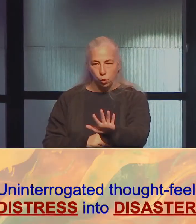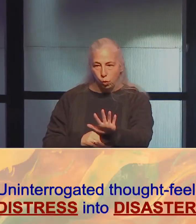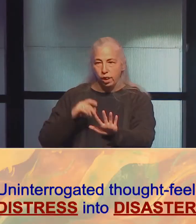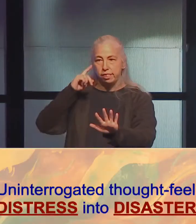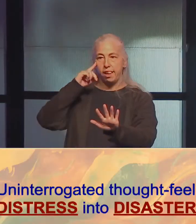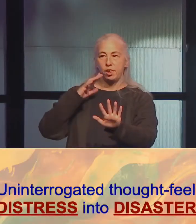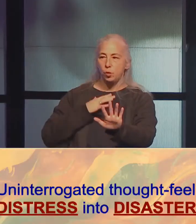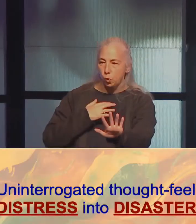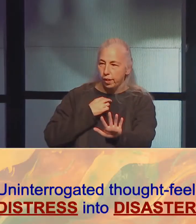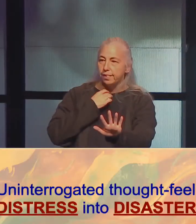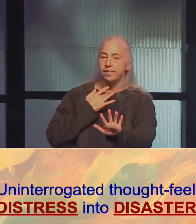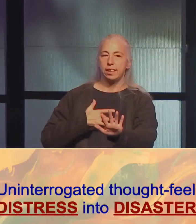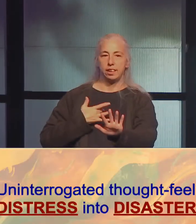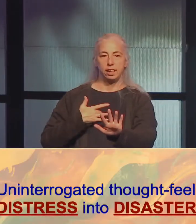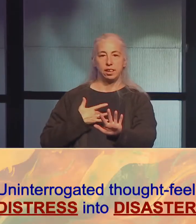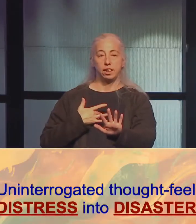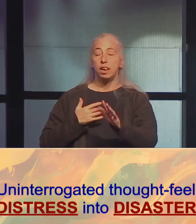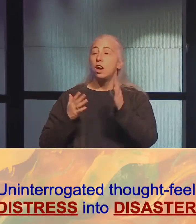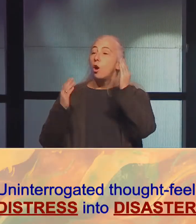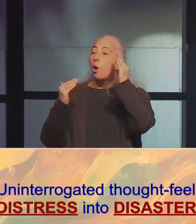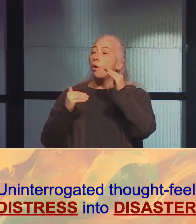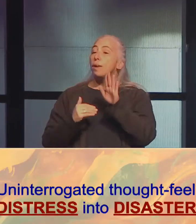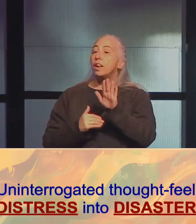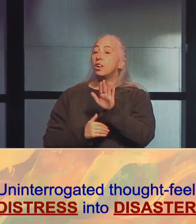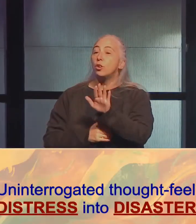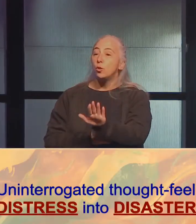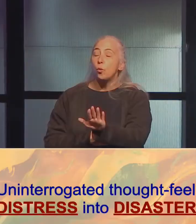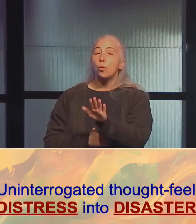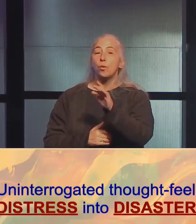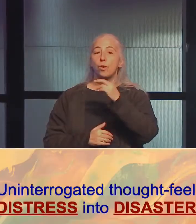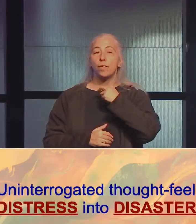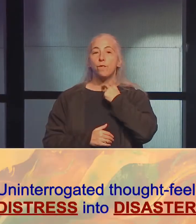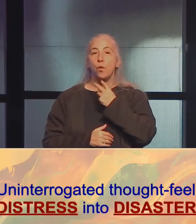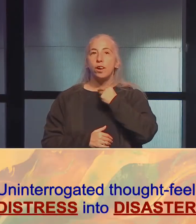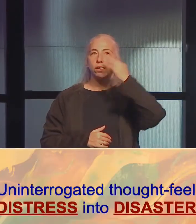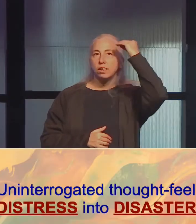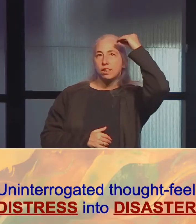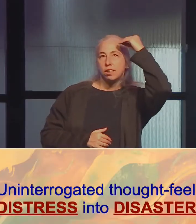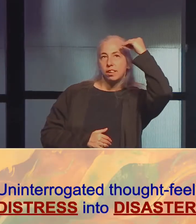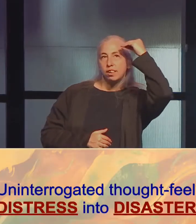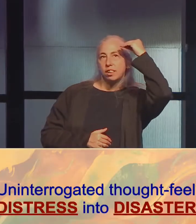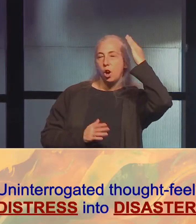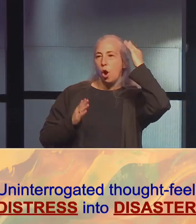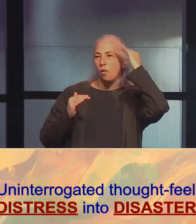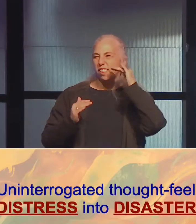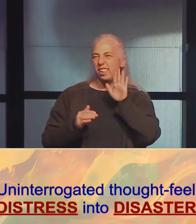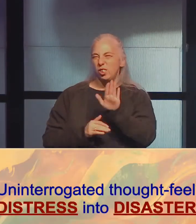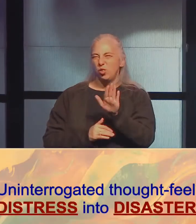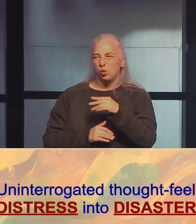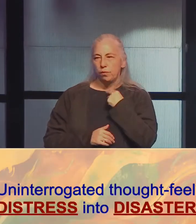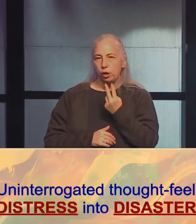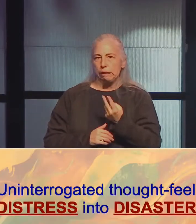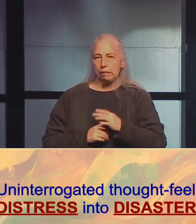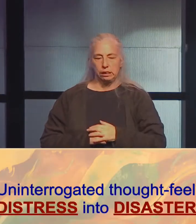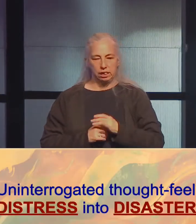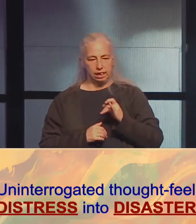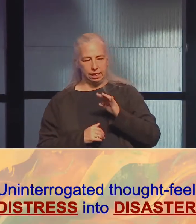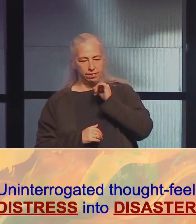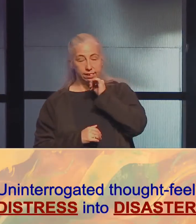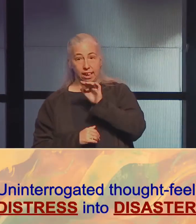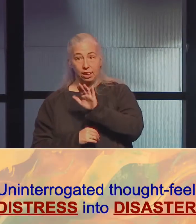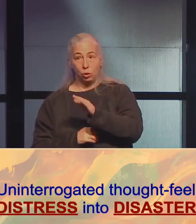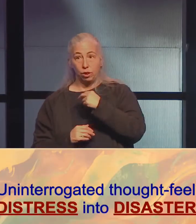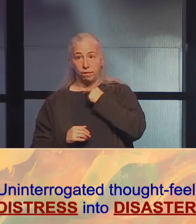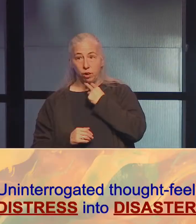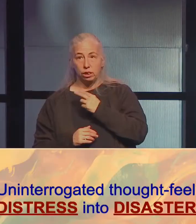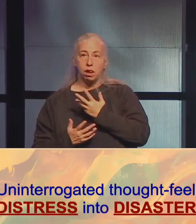I'm hoping that the voice in your head that you hear is your own. If it's not, fair, but we